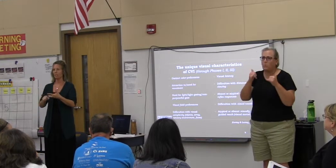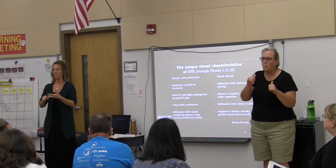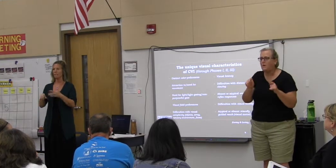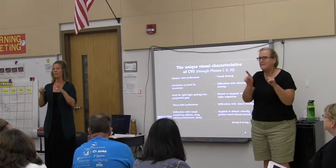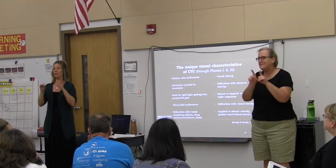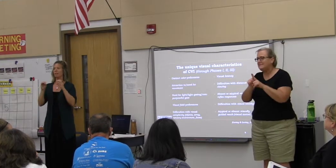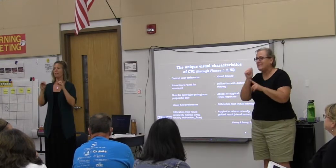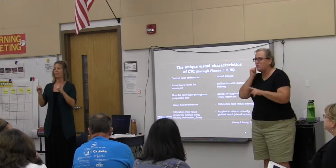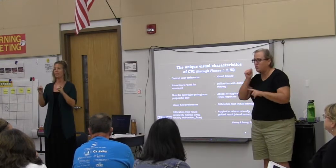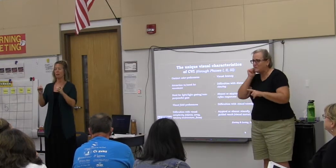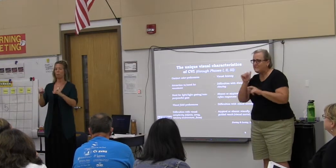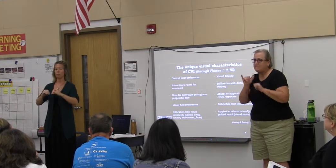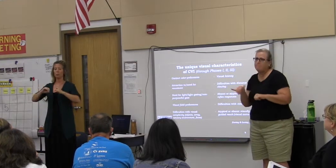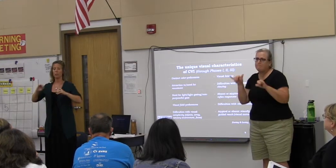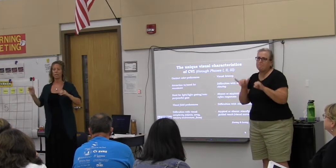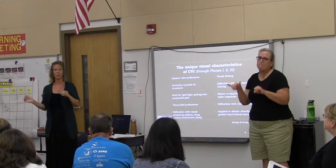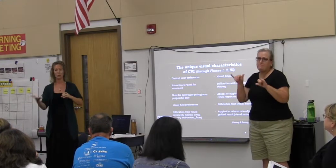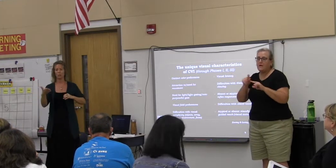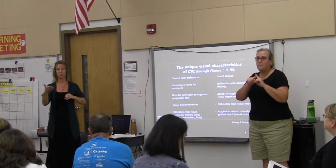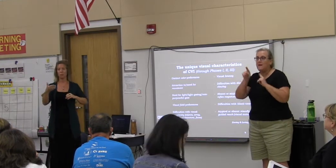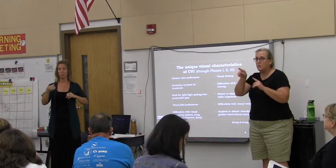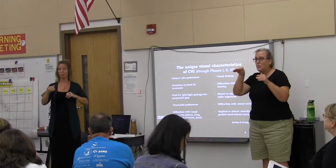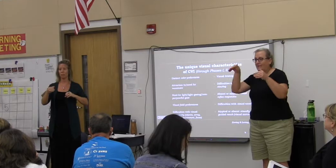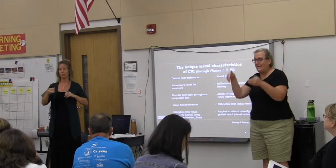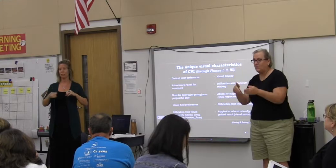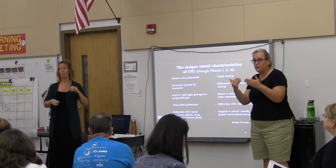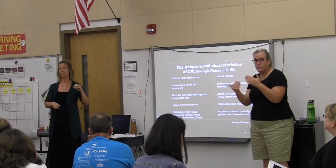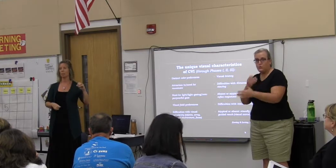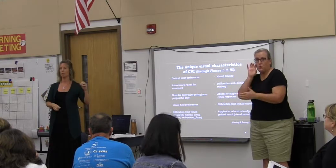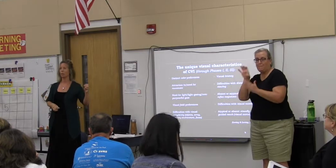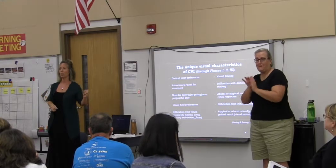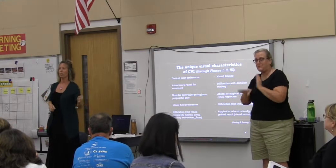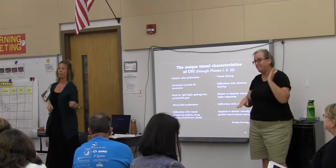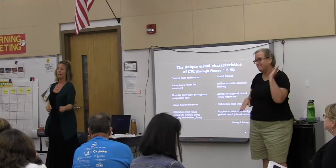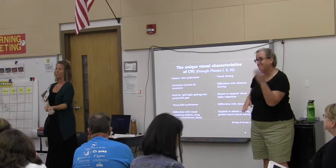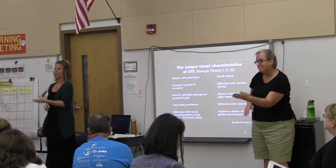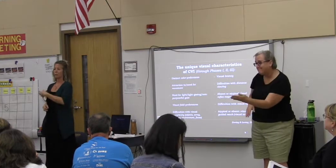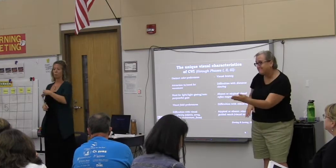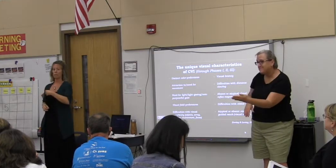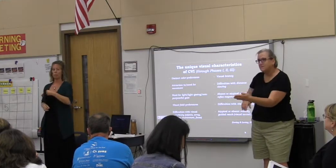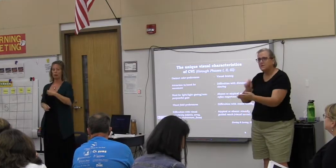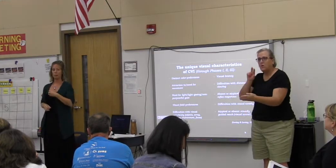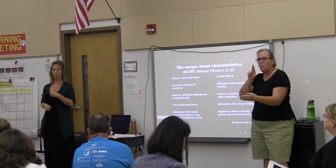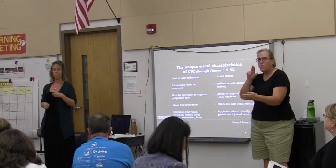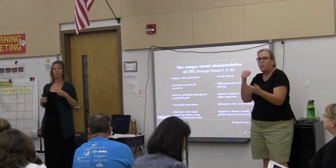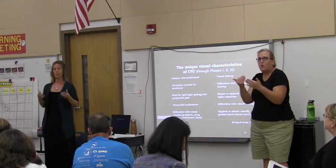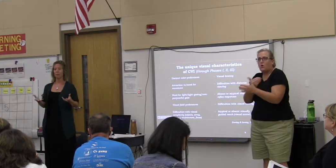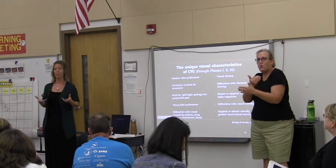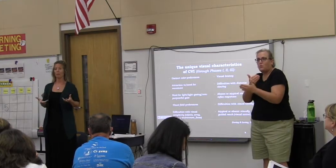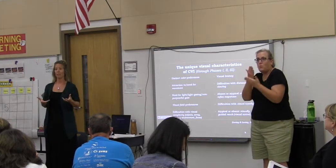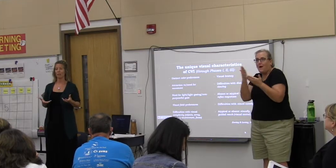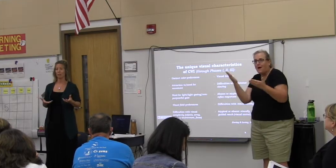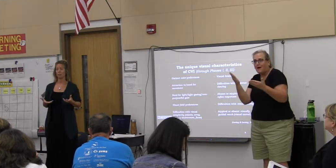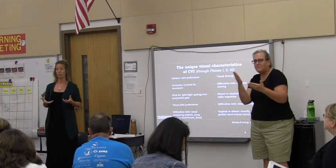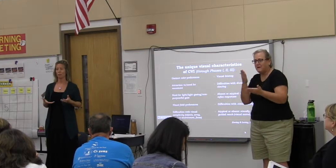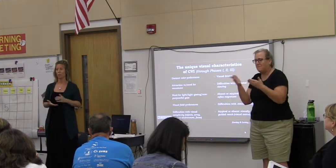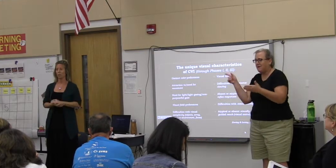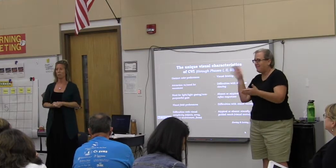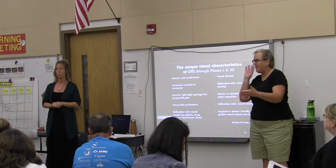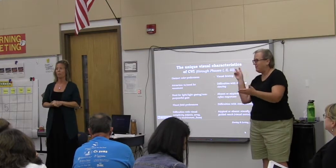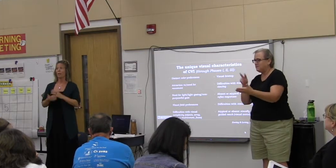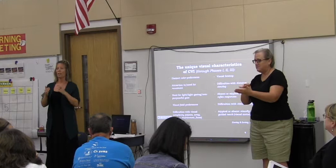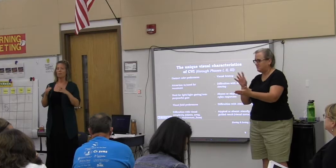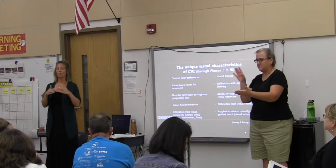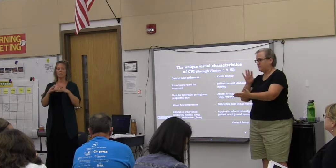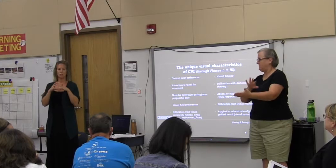same routine. They need that. But when you try to introduce a brand new picture to them, or you try to introduce a brand new object, they might have a hard time using their